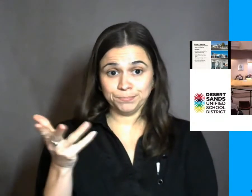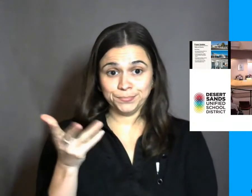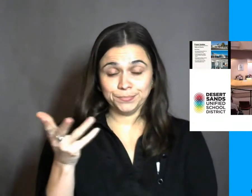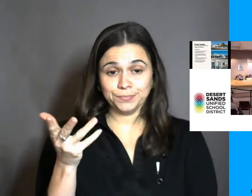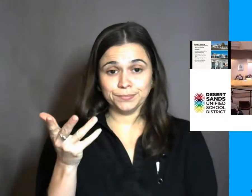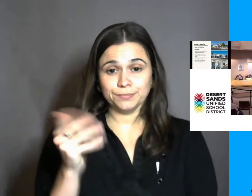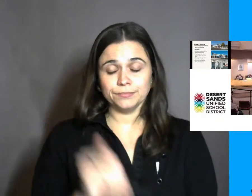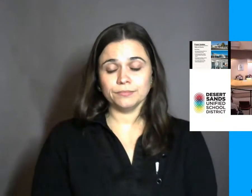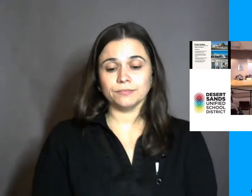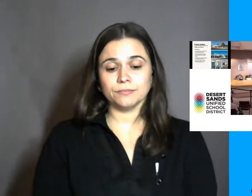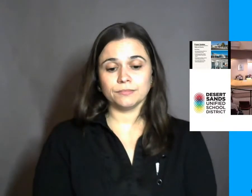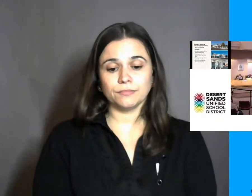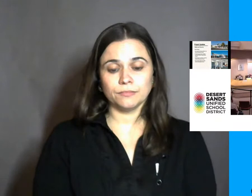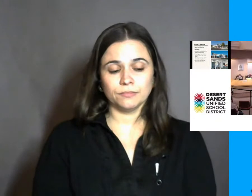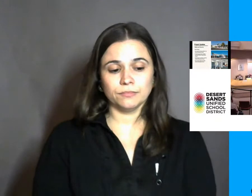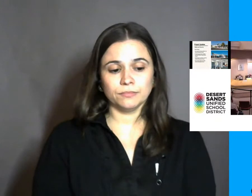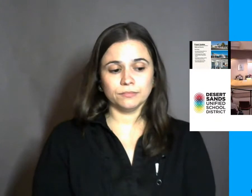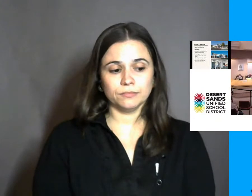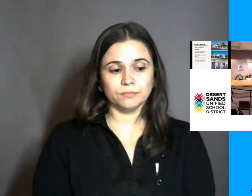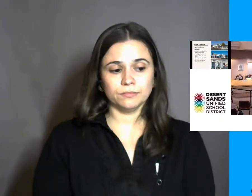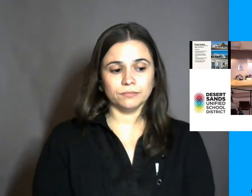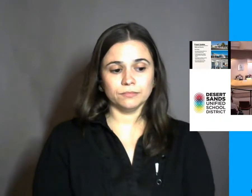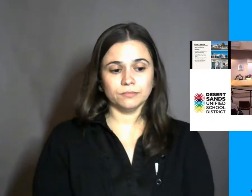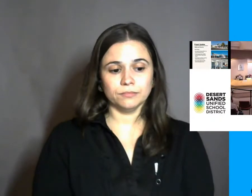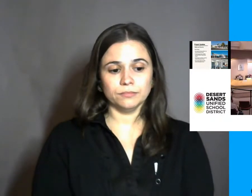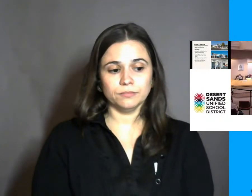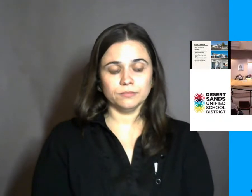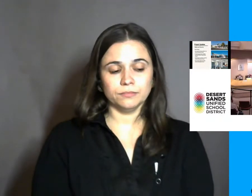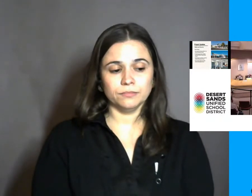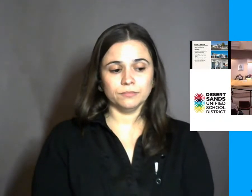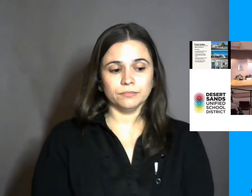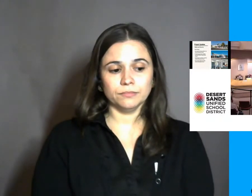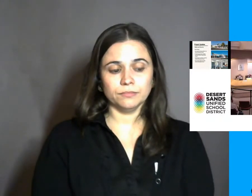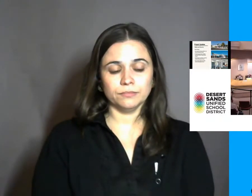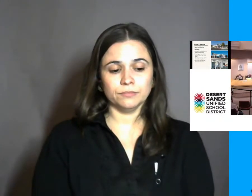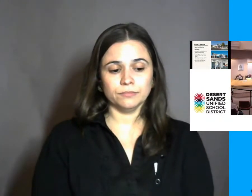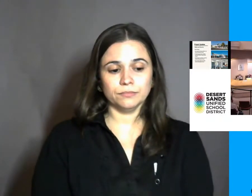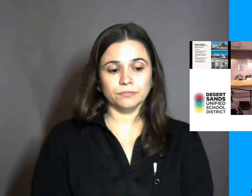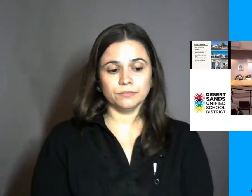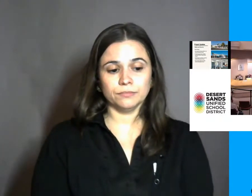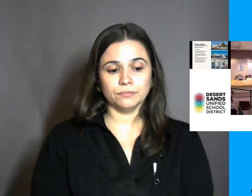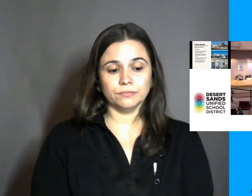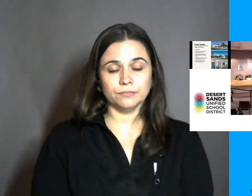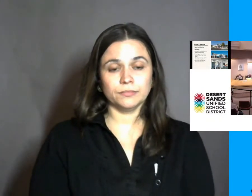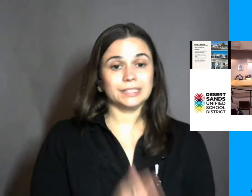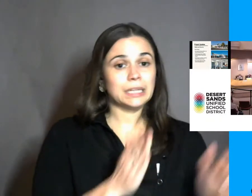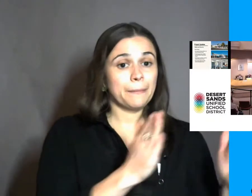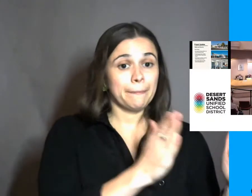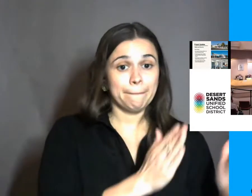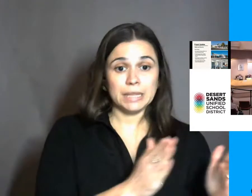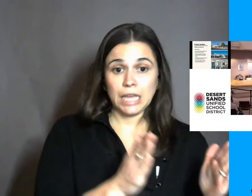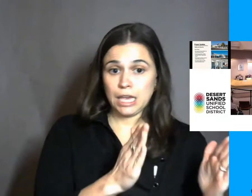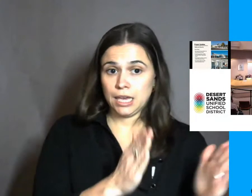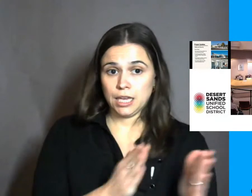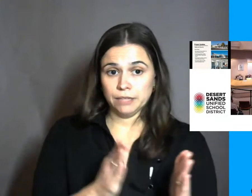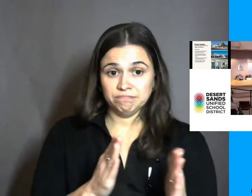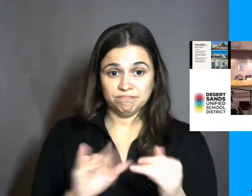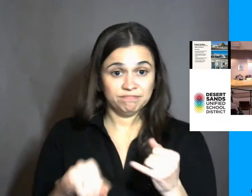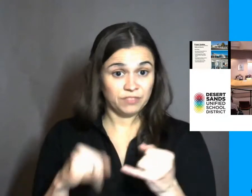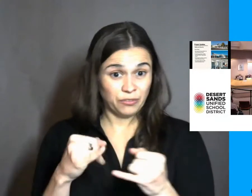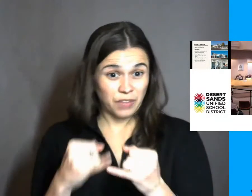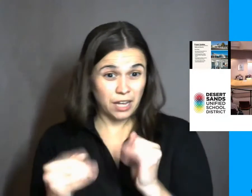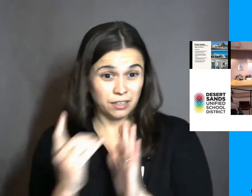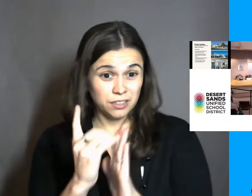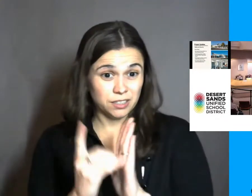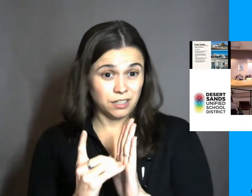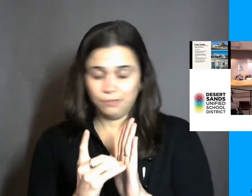you things and as we talk about things, this is really a plan, but it's not a final design. And so that comes later in the process.